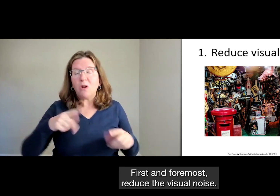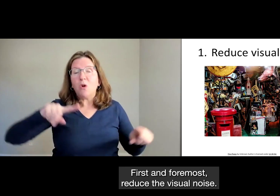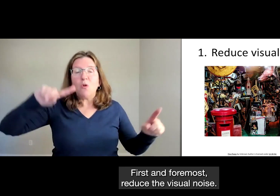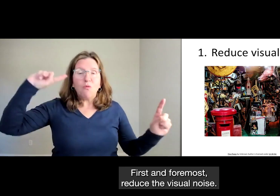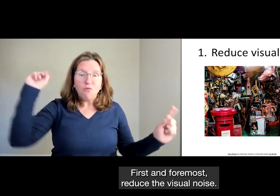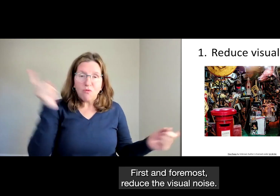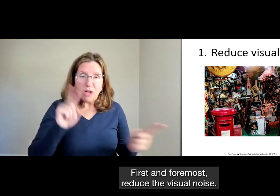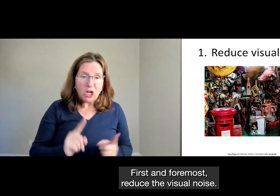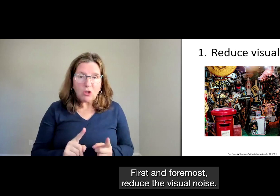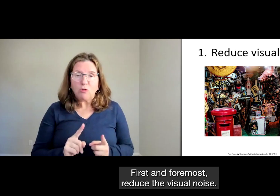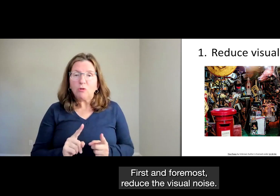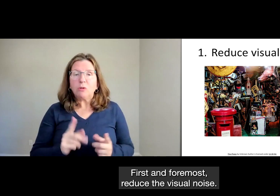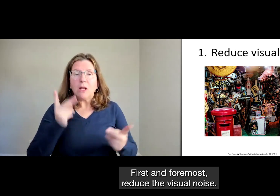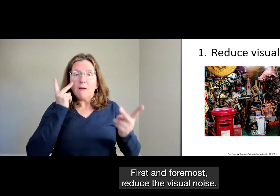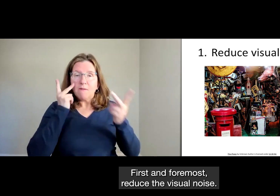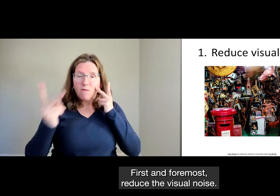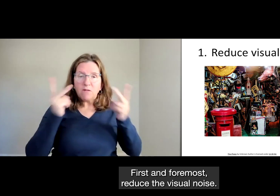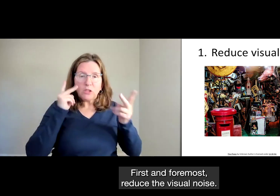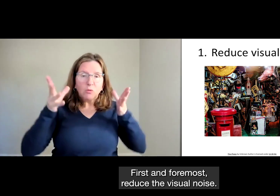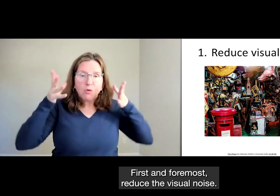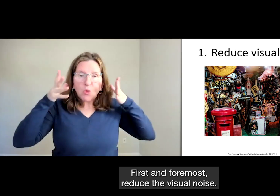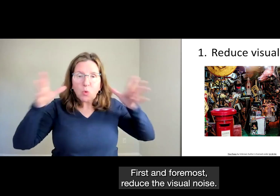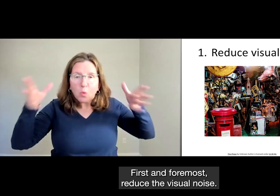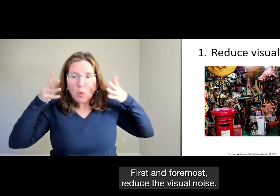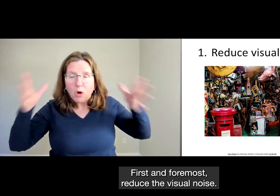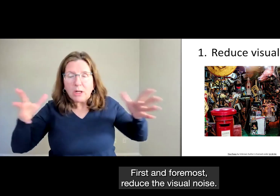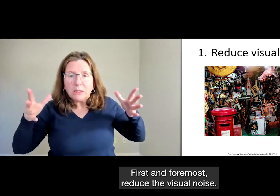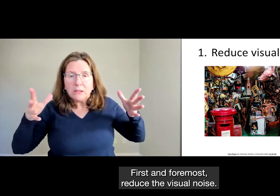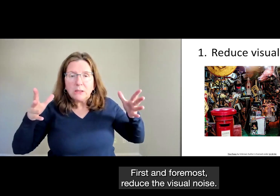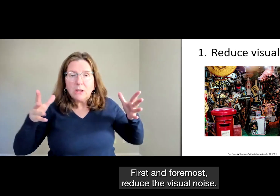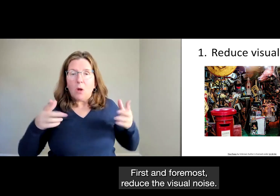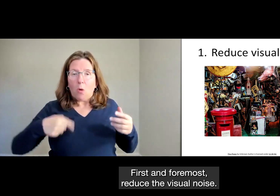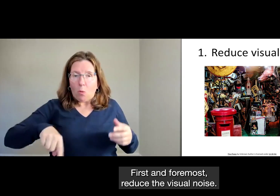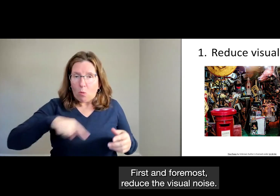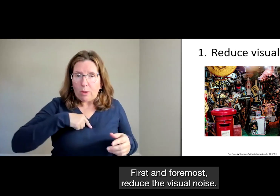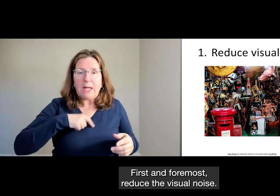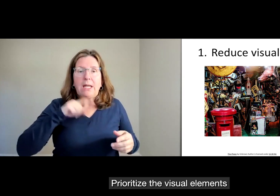First and foremost, reduce the visual noise.